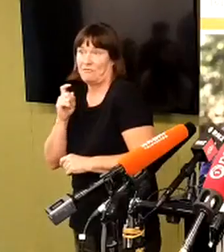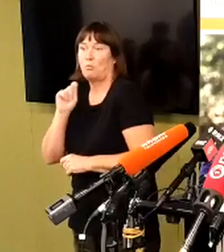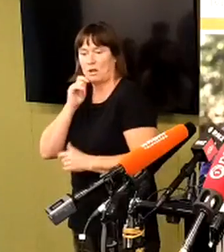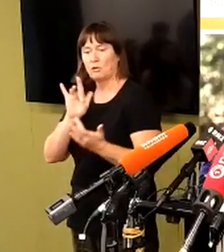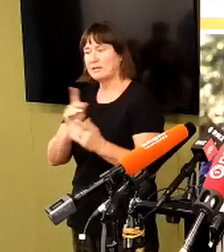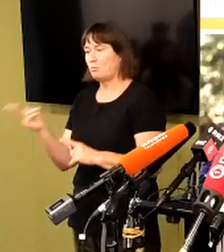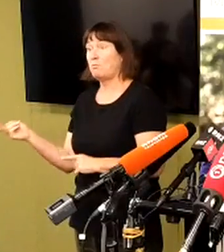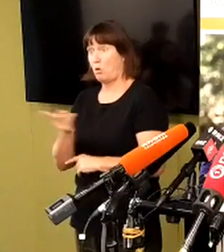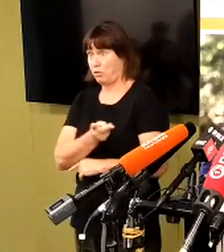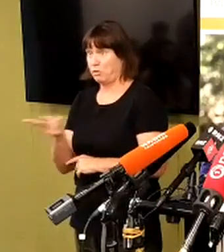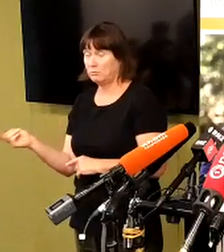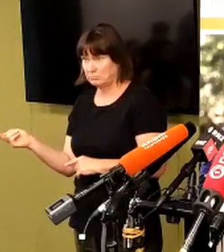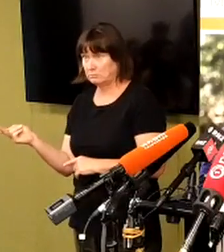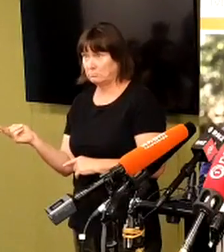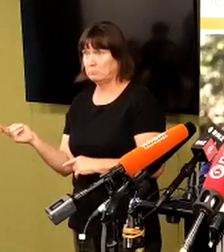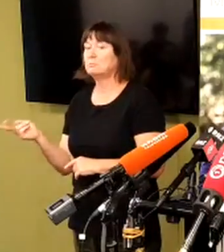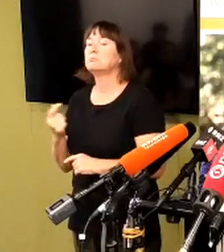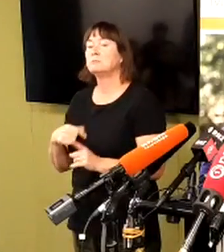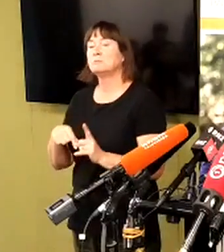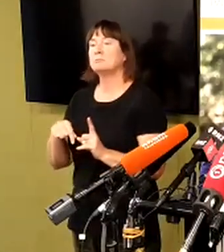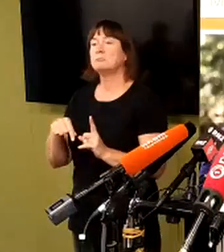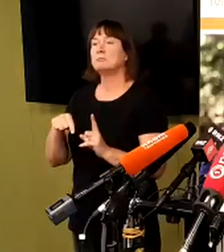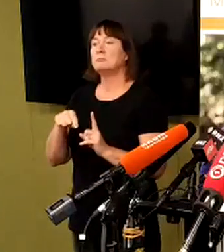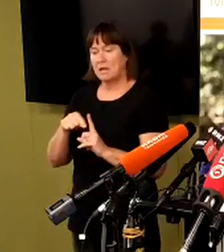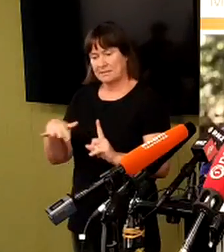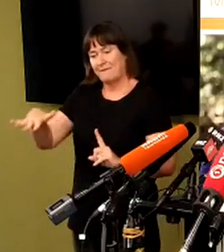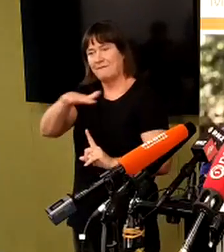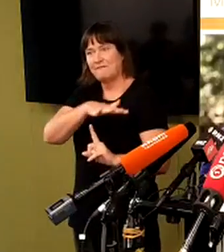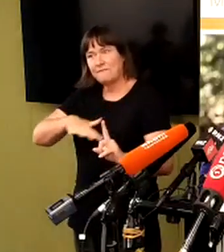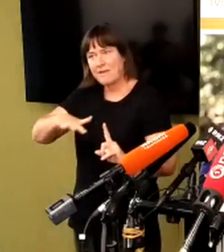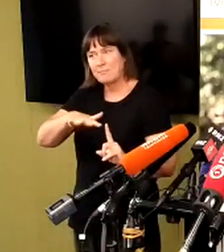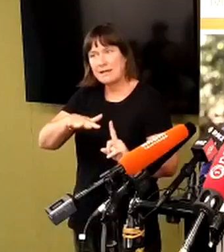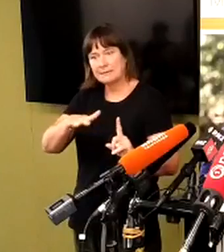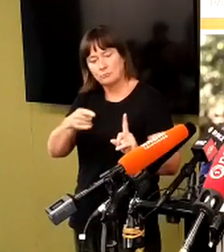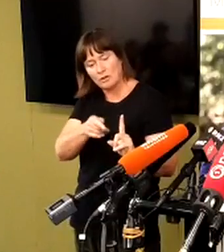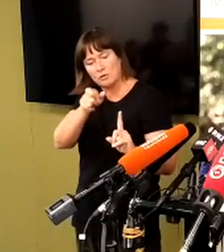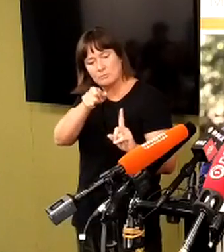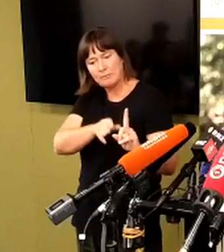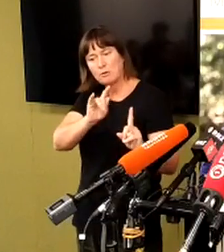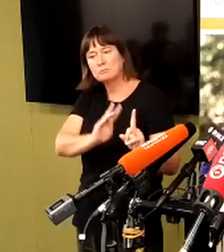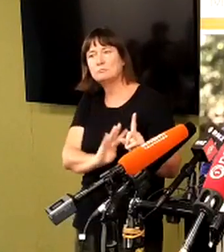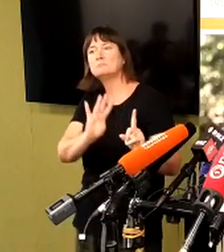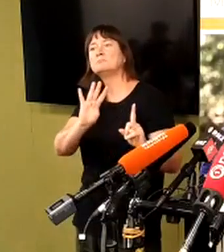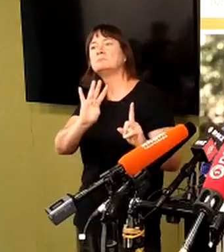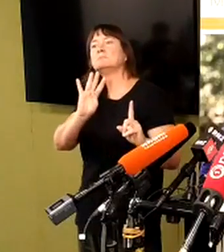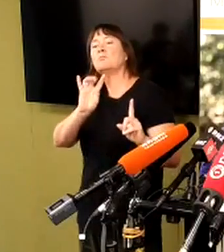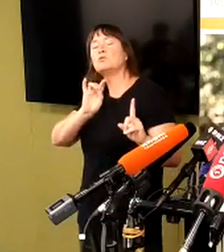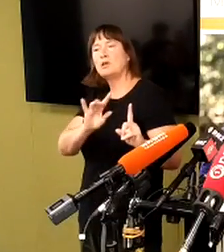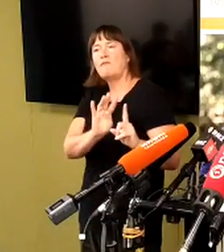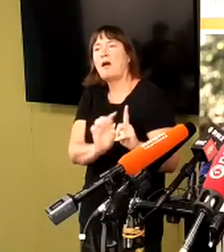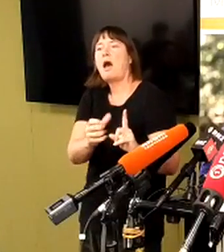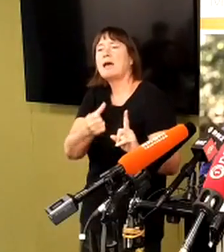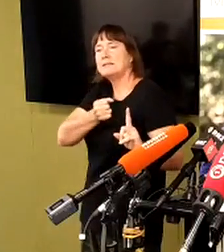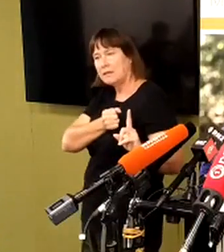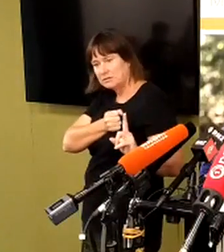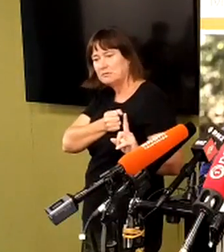The family members, of course, relevant family members, will continue to be in self-isolation as close contacts for the balance of that